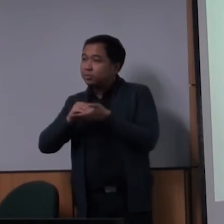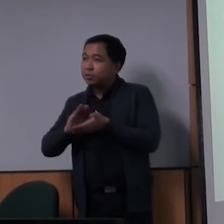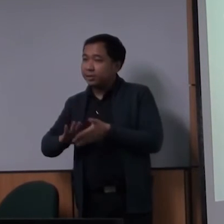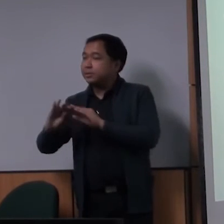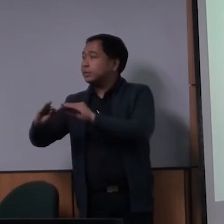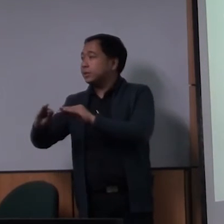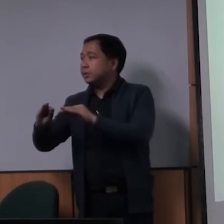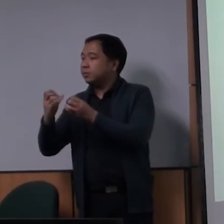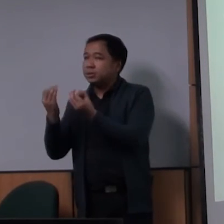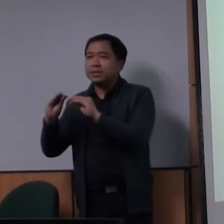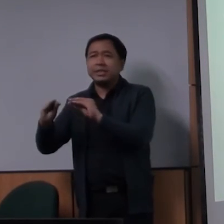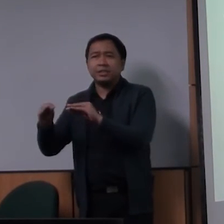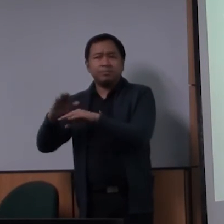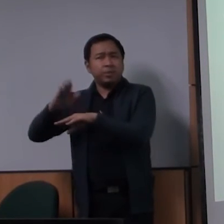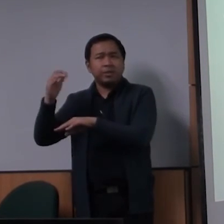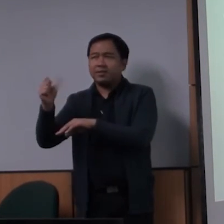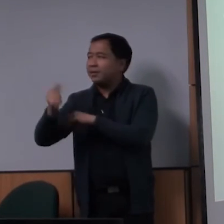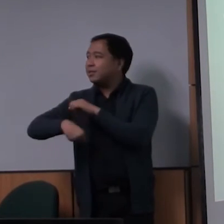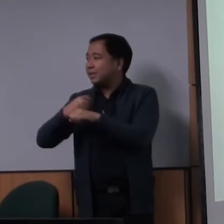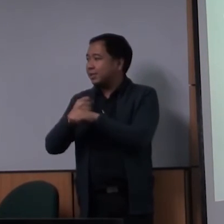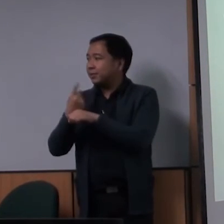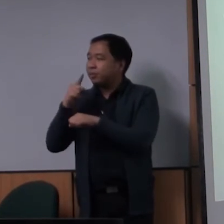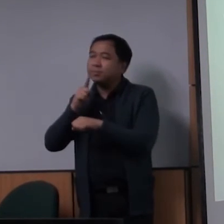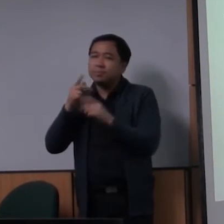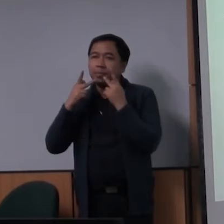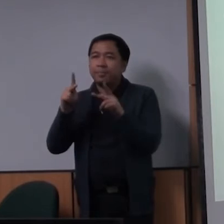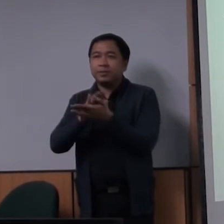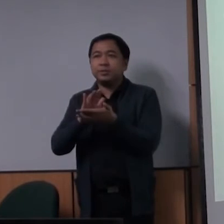children for more than 10 years in the public school.